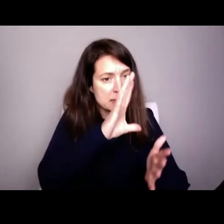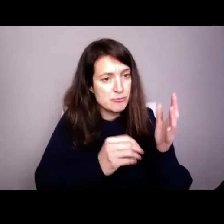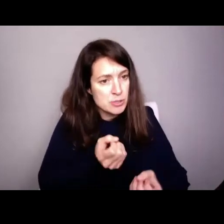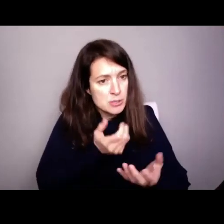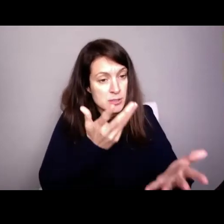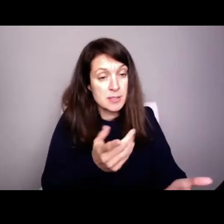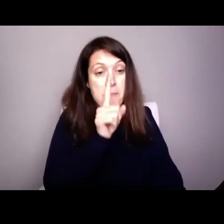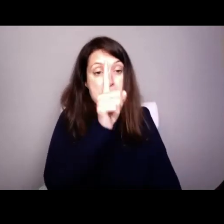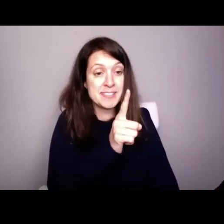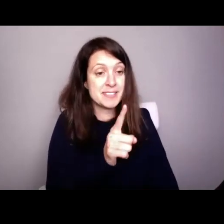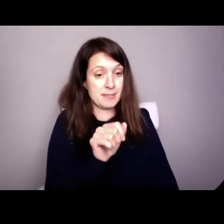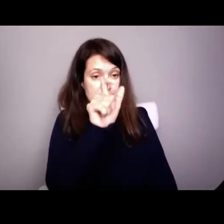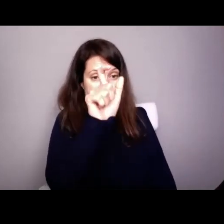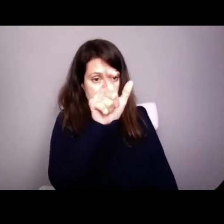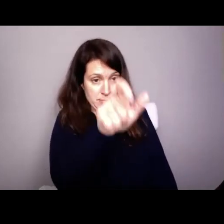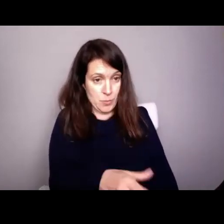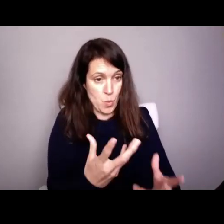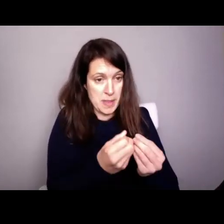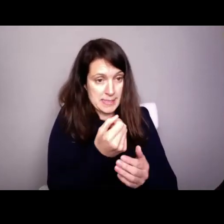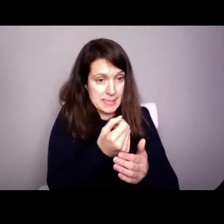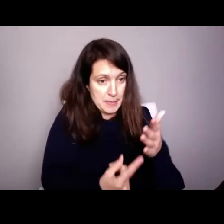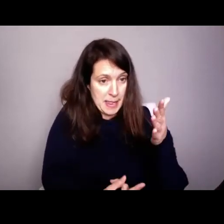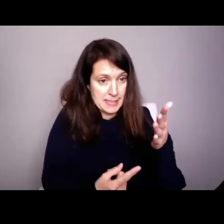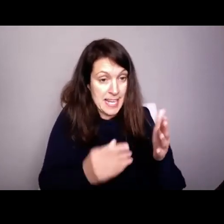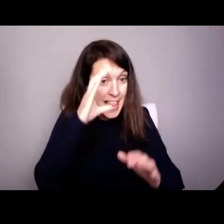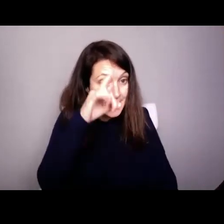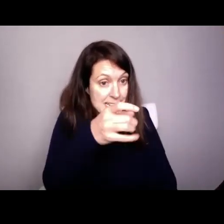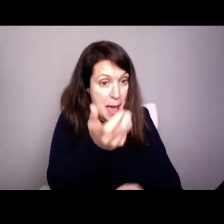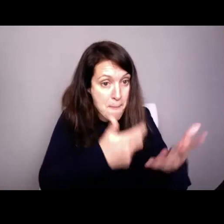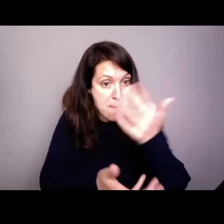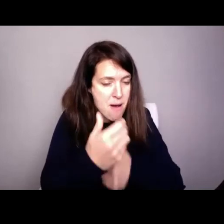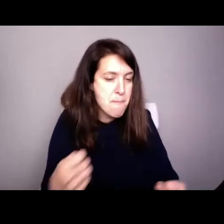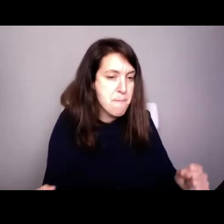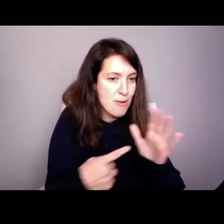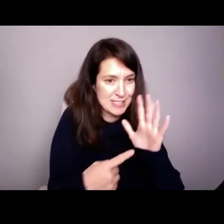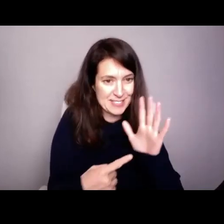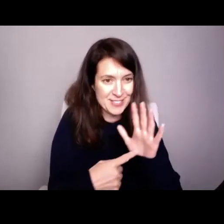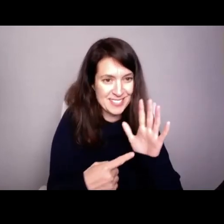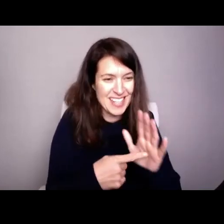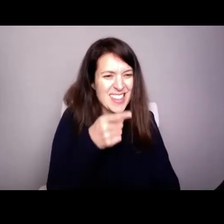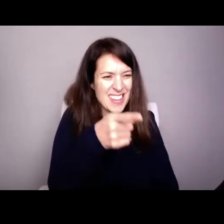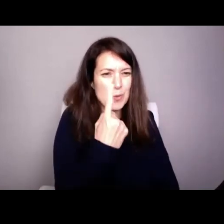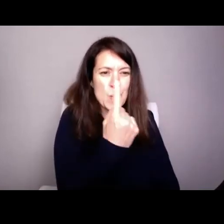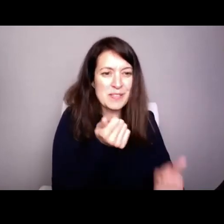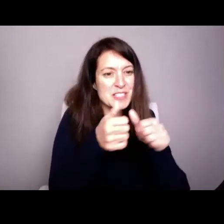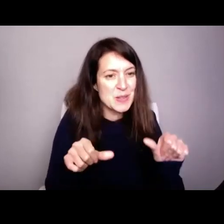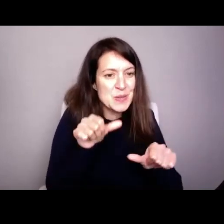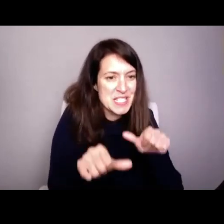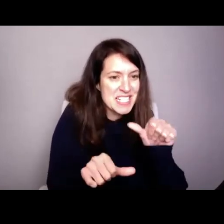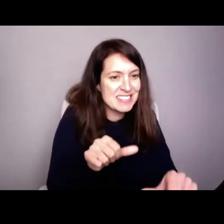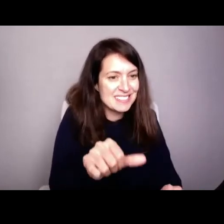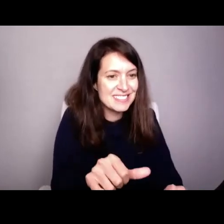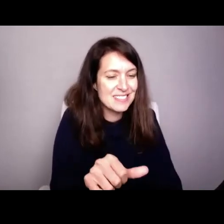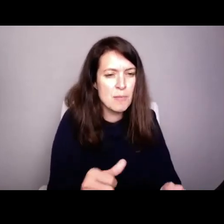is imperative. This report is another example of data and solutions available, but it's important that every